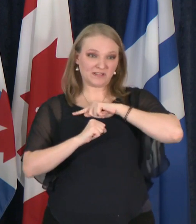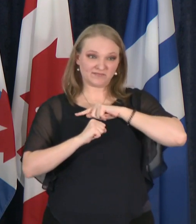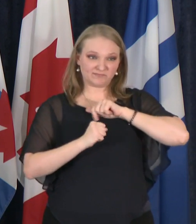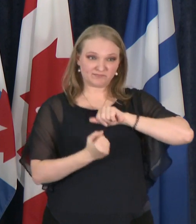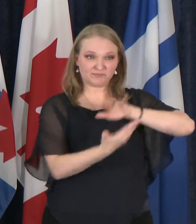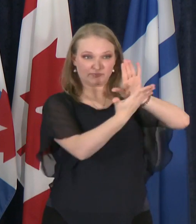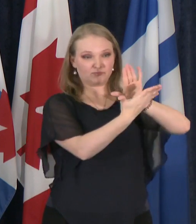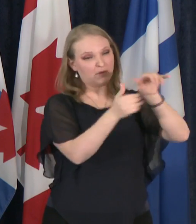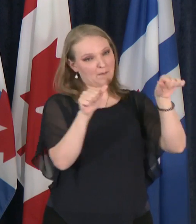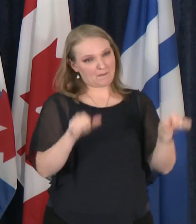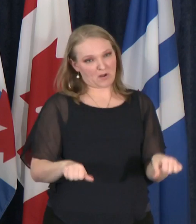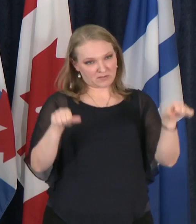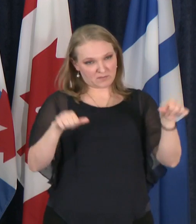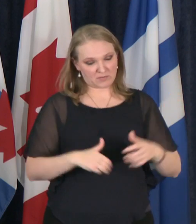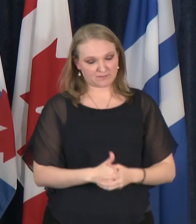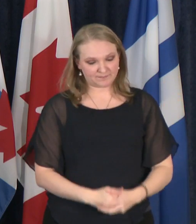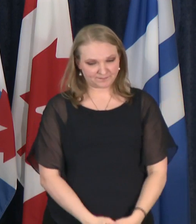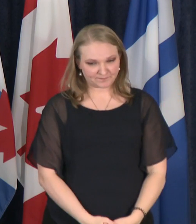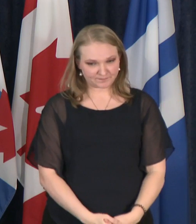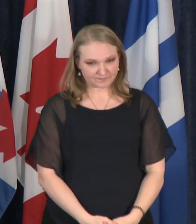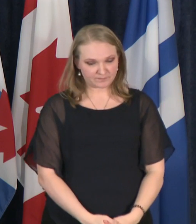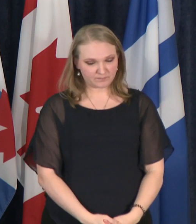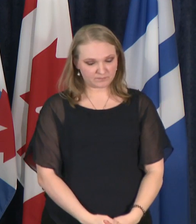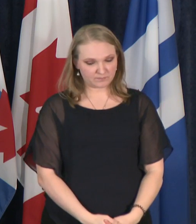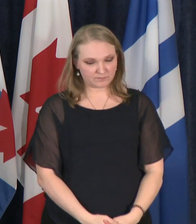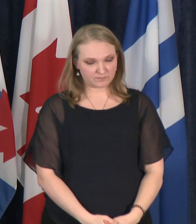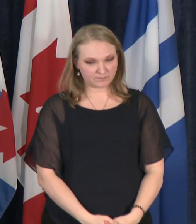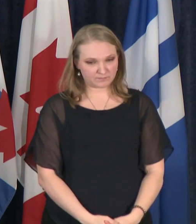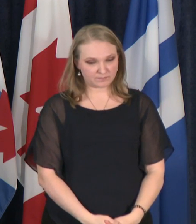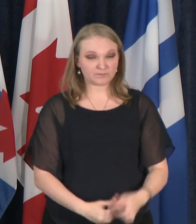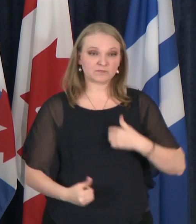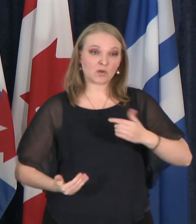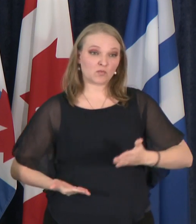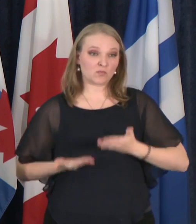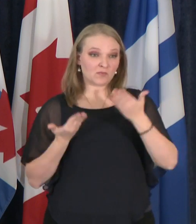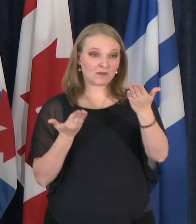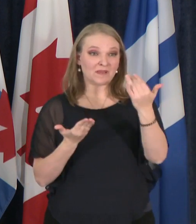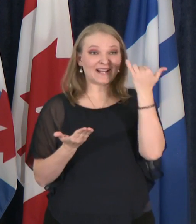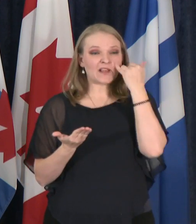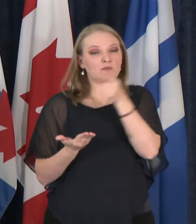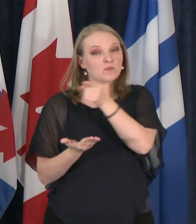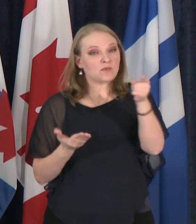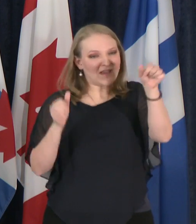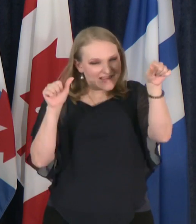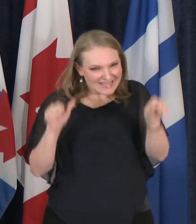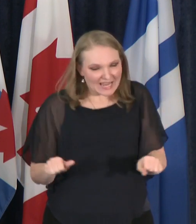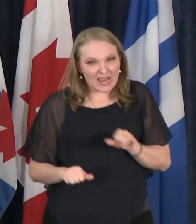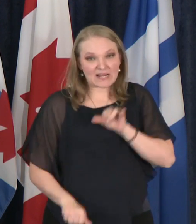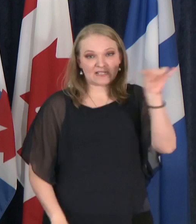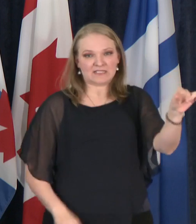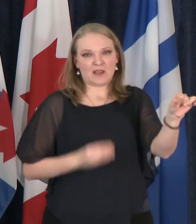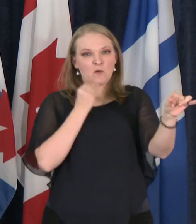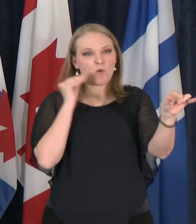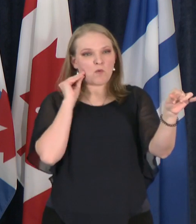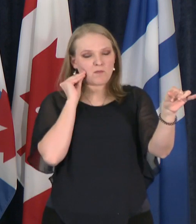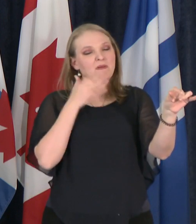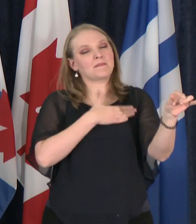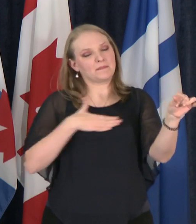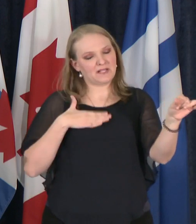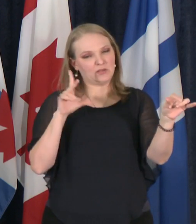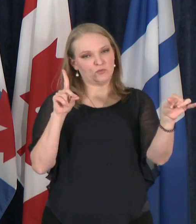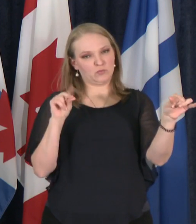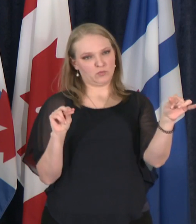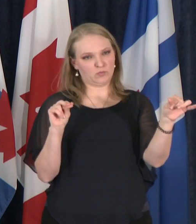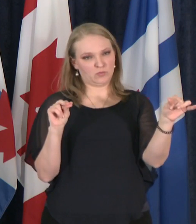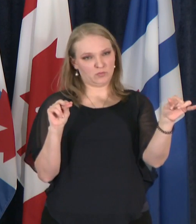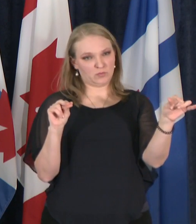Also, I am recommending, if you can stay home, do If